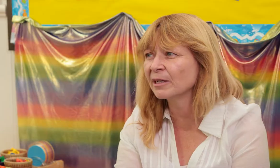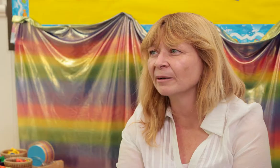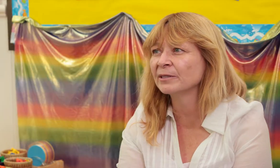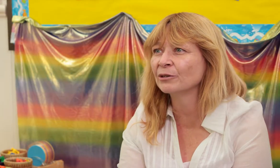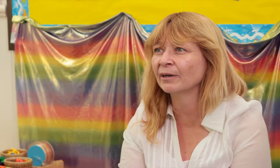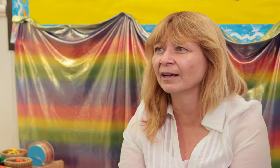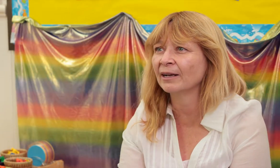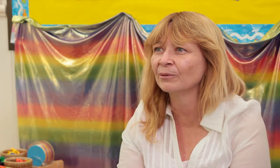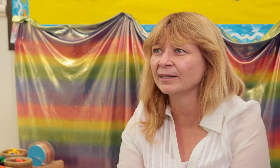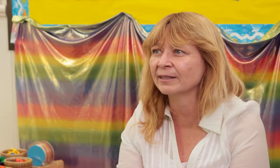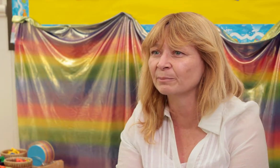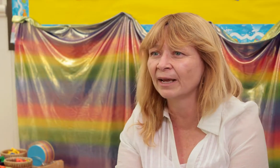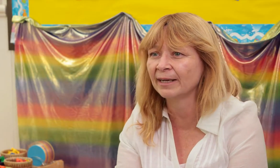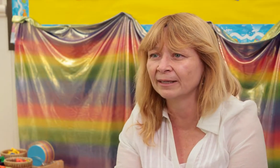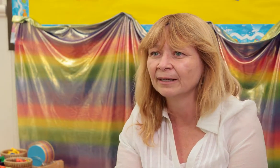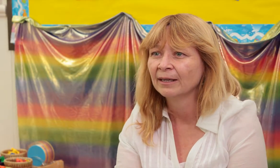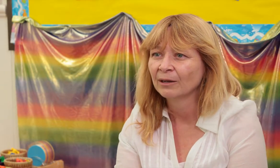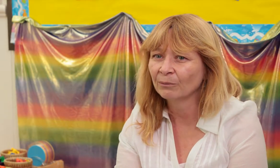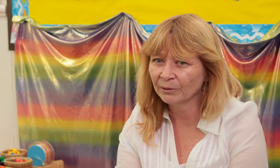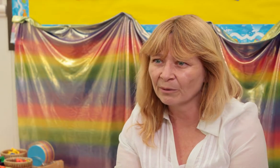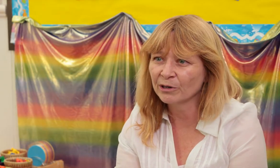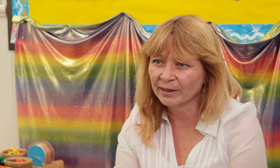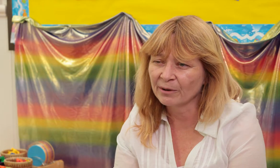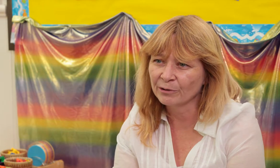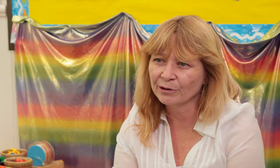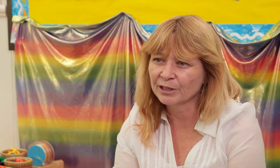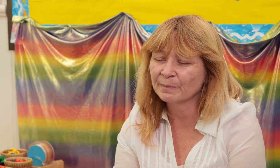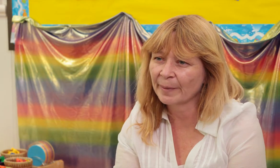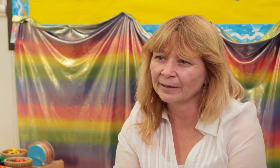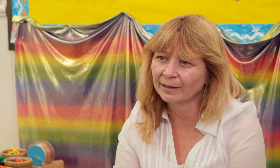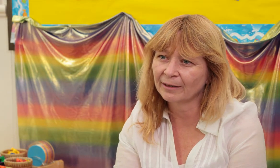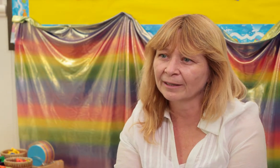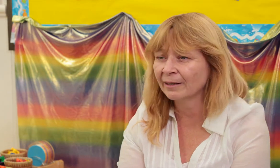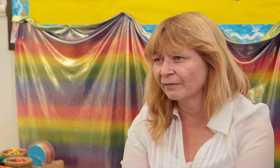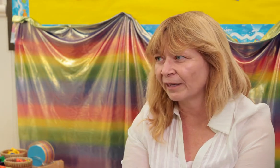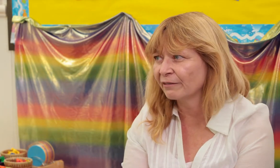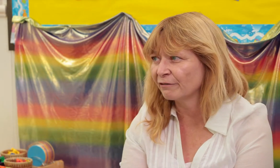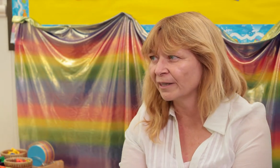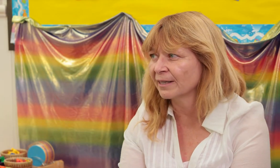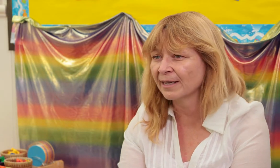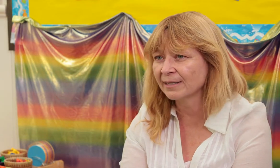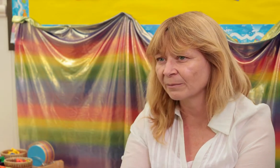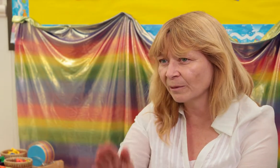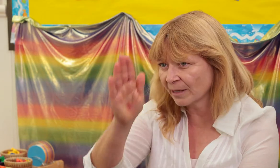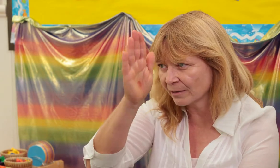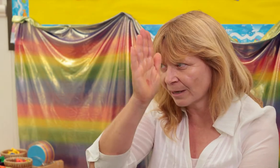Sometimes children can't always explain what they want to in their words, but you know, like if they're feeling sad, sometimes they'll just come up